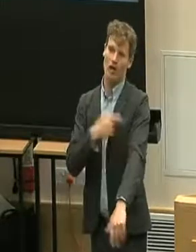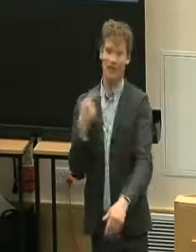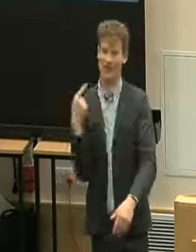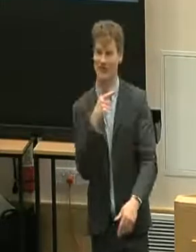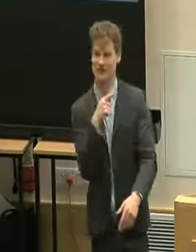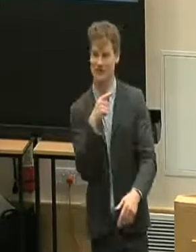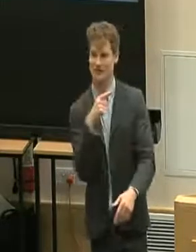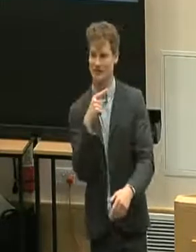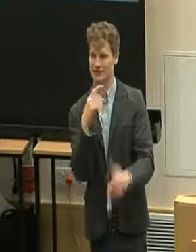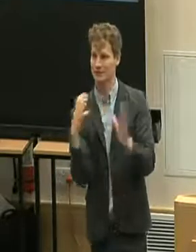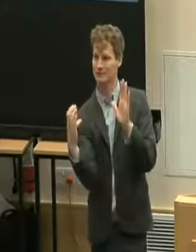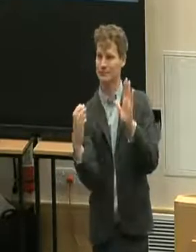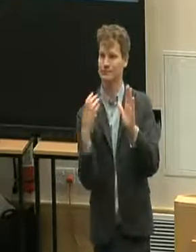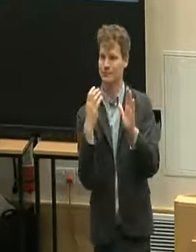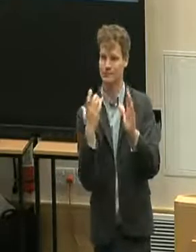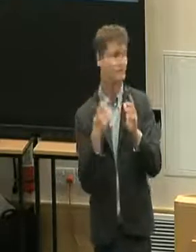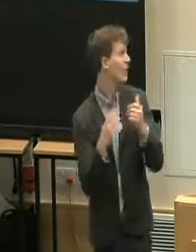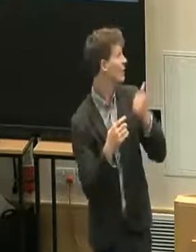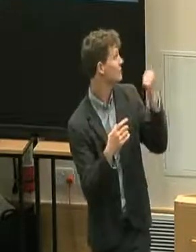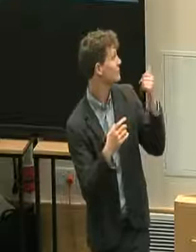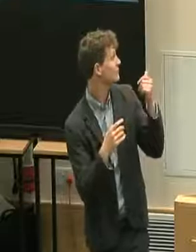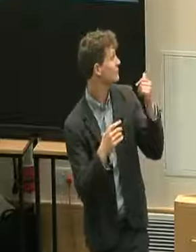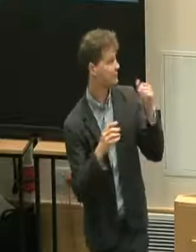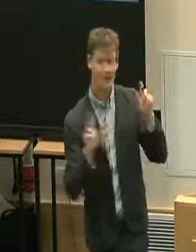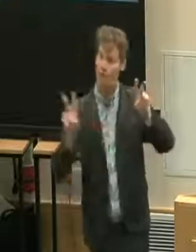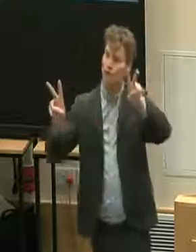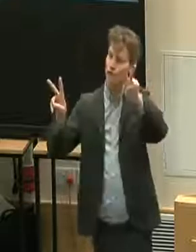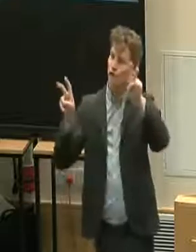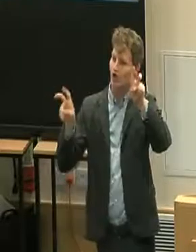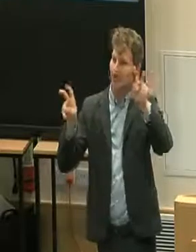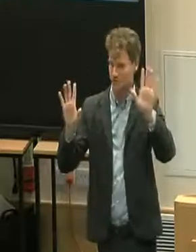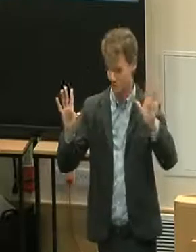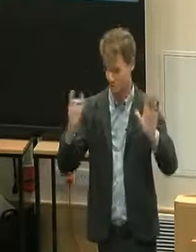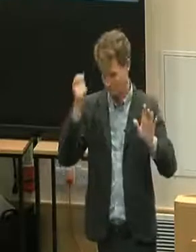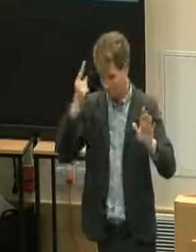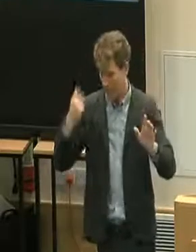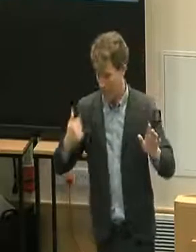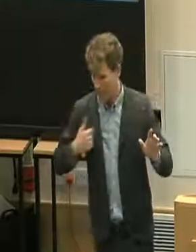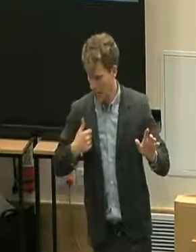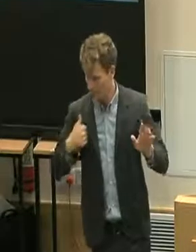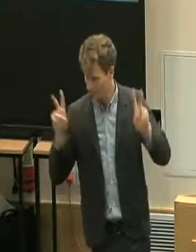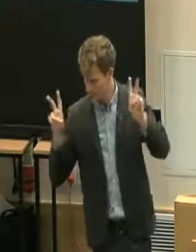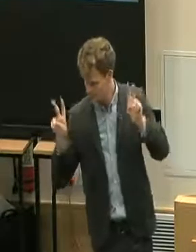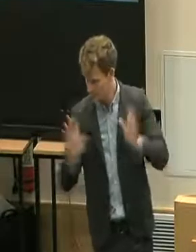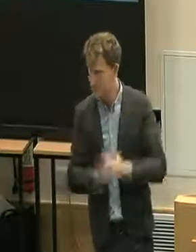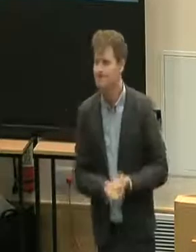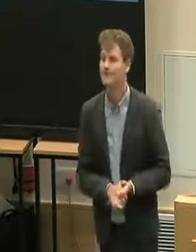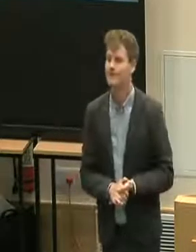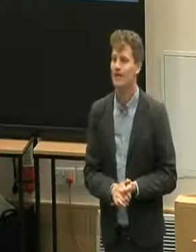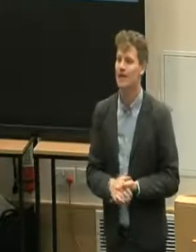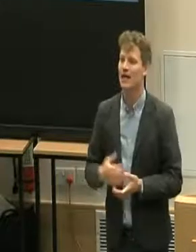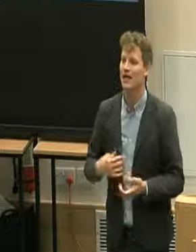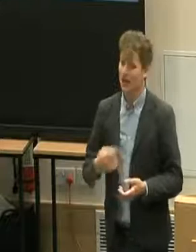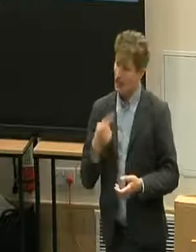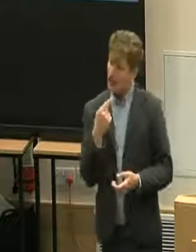Constitution, Article 5, the question is that what equality of opportunity